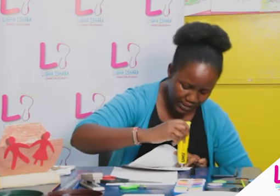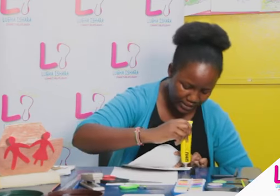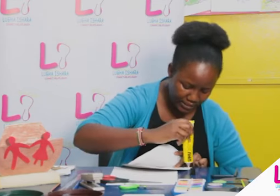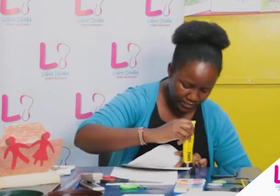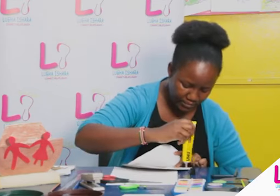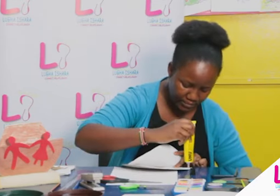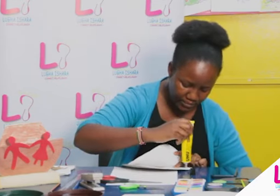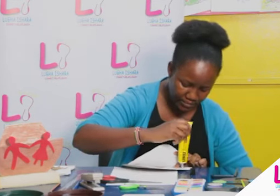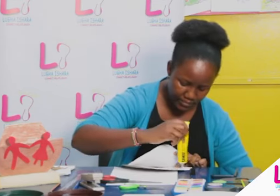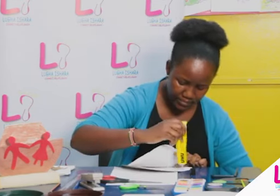plates.